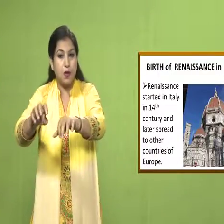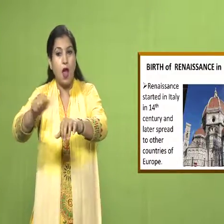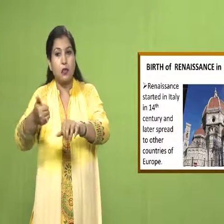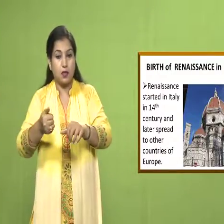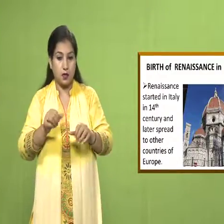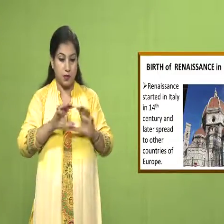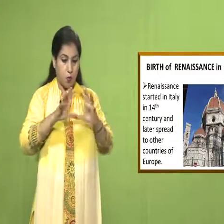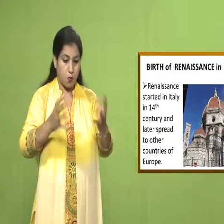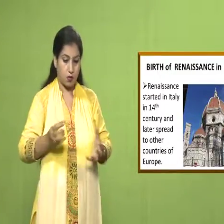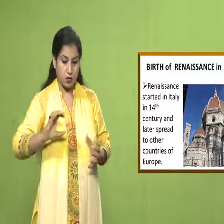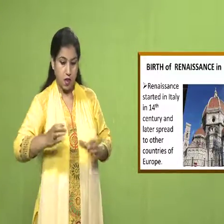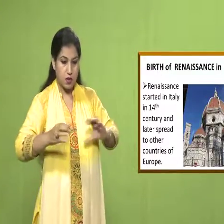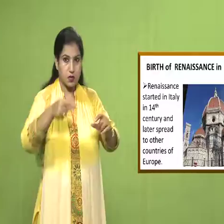other countries of Europe.